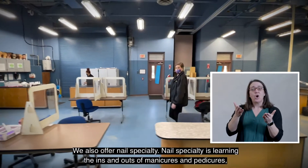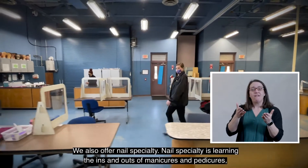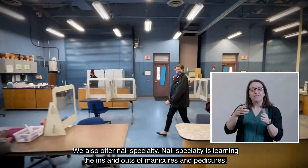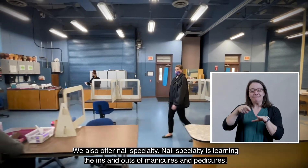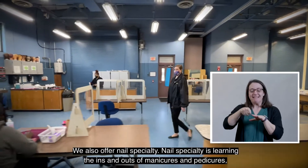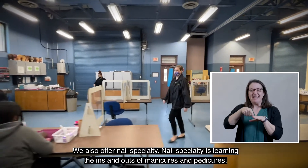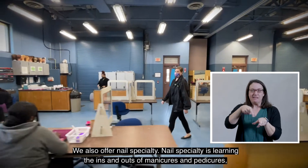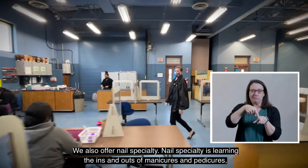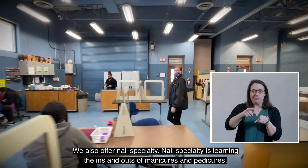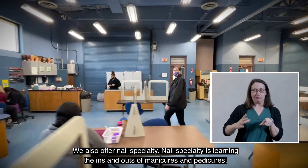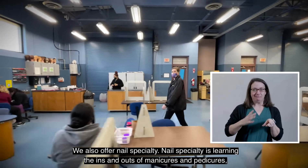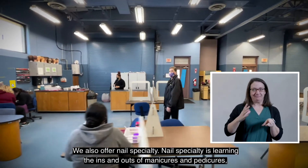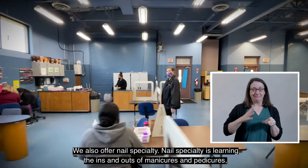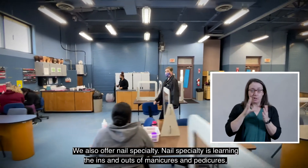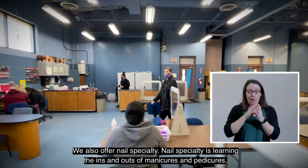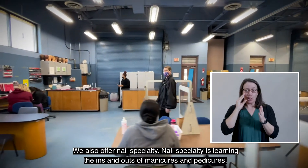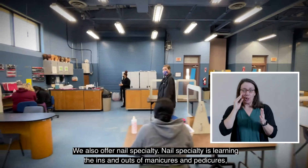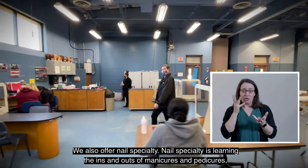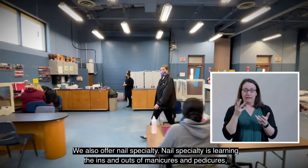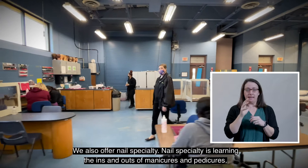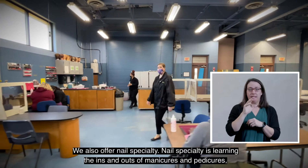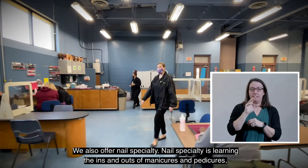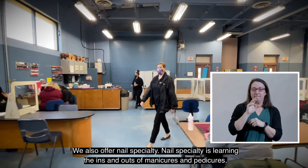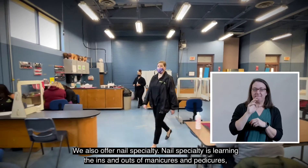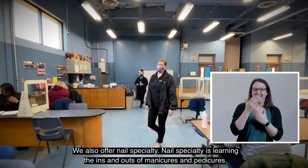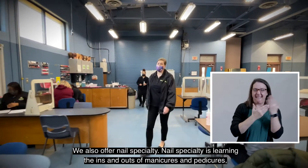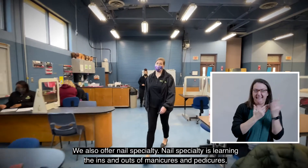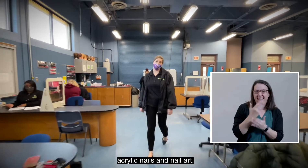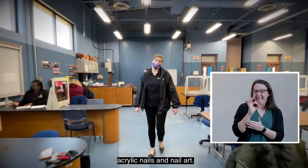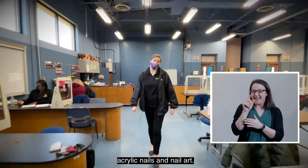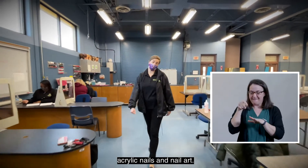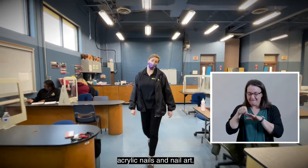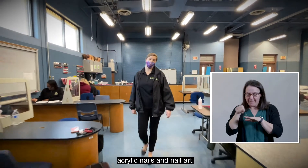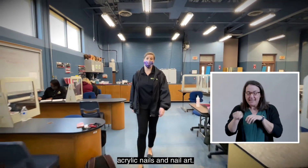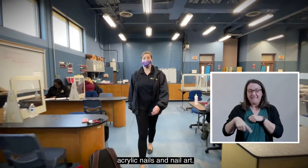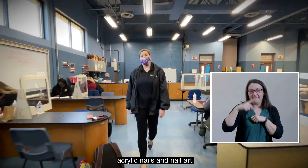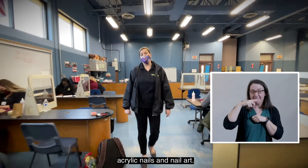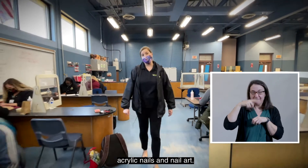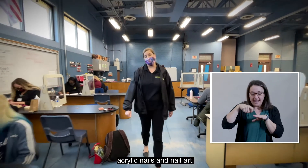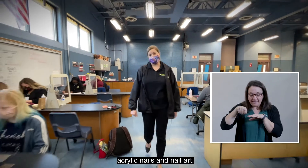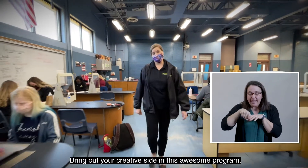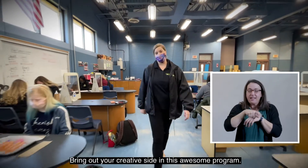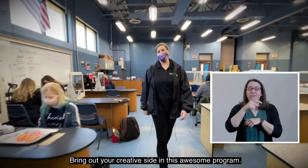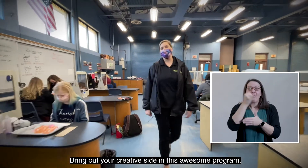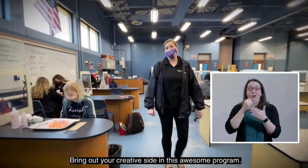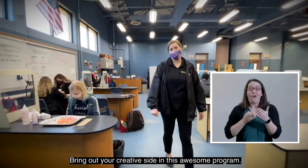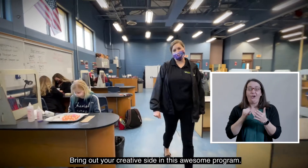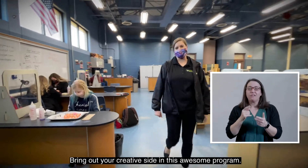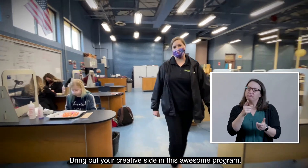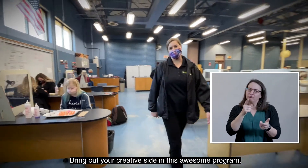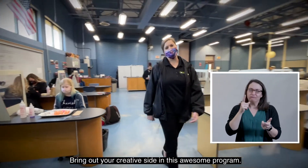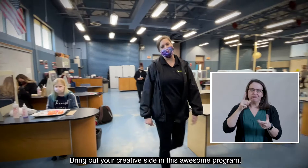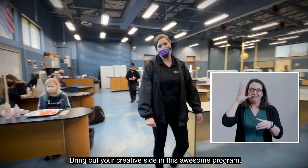nail specialty. Nail specialty is learning the ins and outs of manicures and pedicures, acrylic nails, and nail art. Bring out your